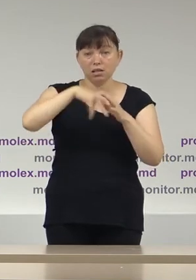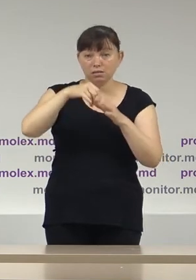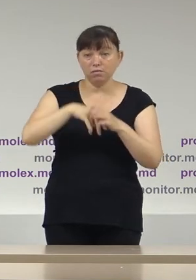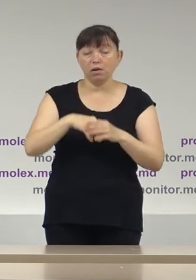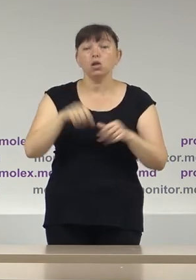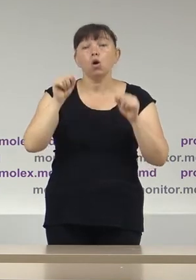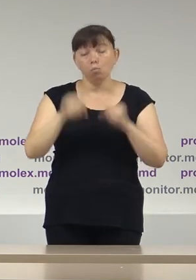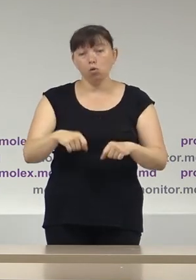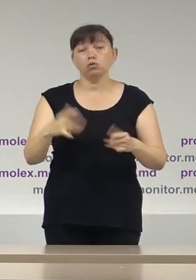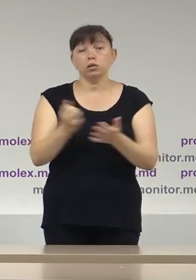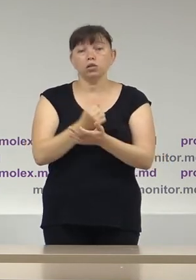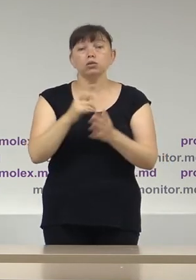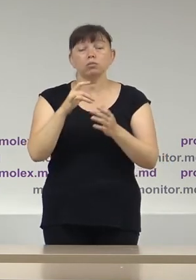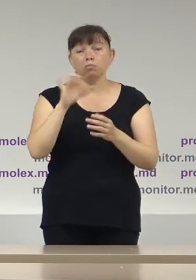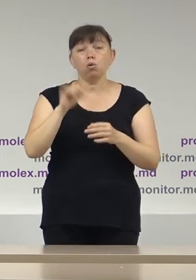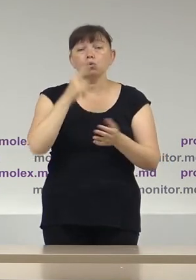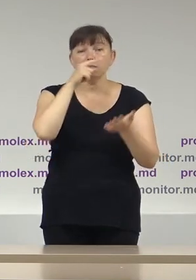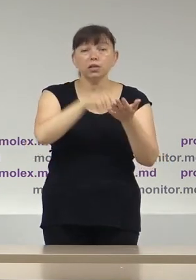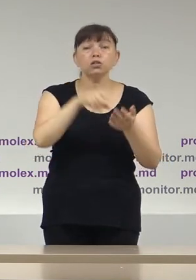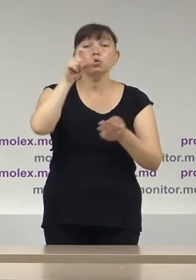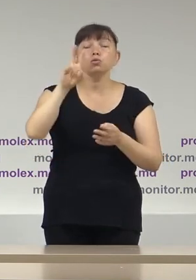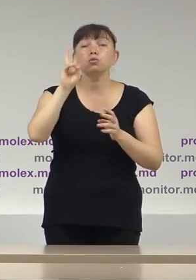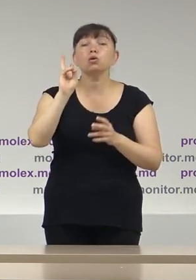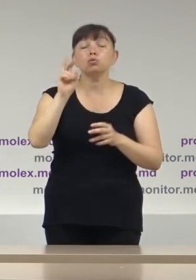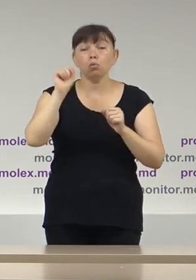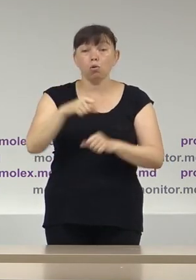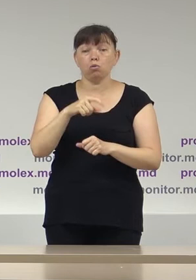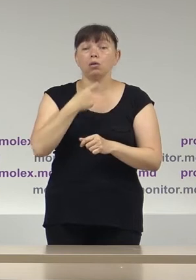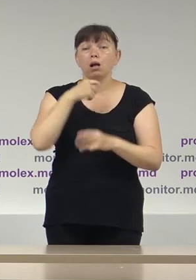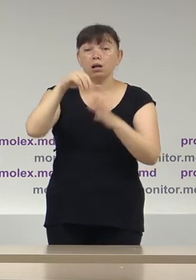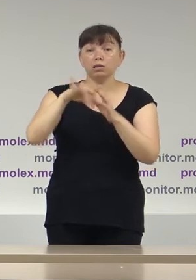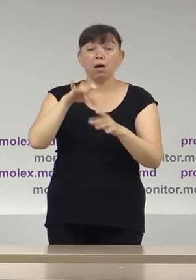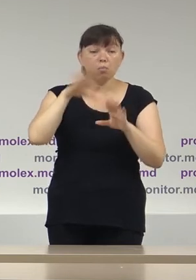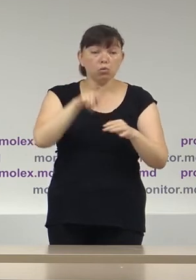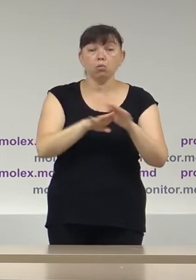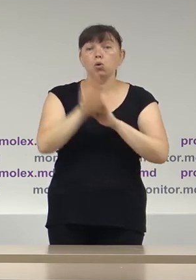we know that in the vicinity of the polling station, only